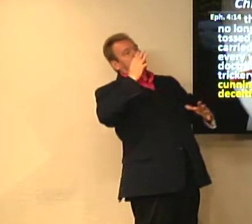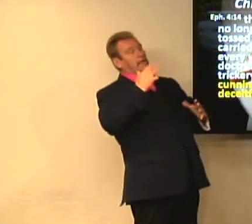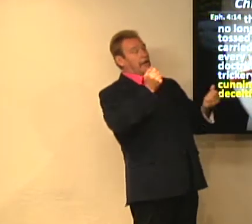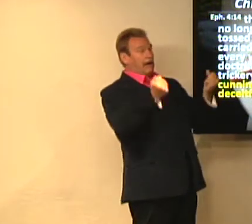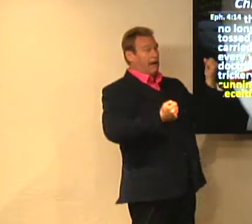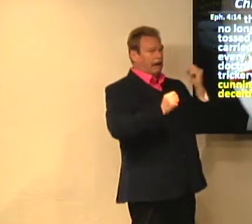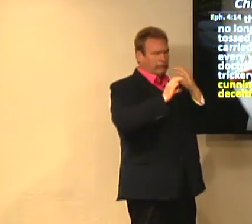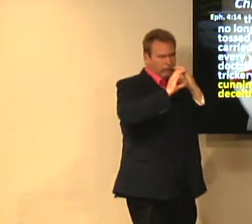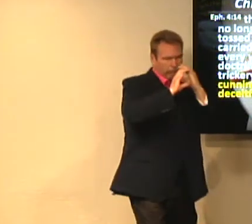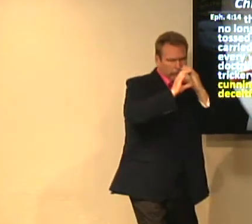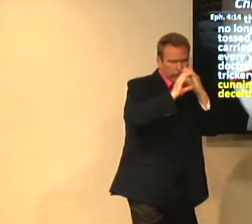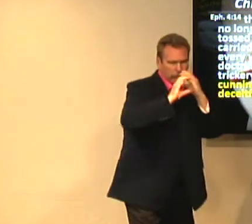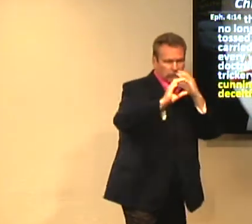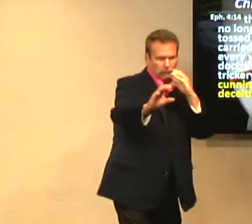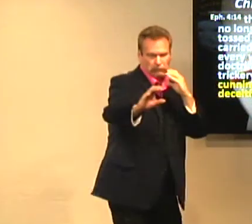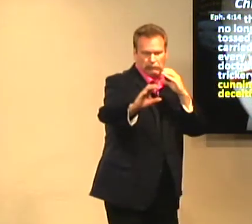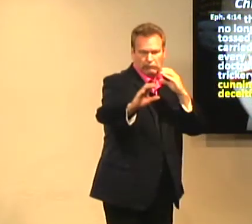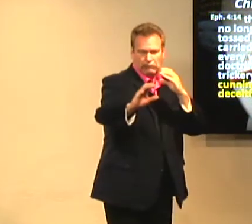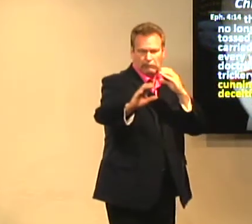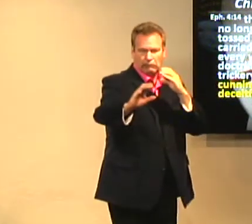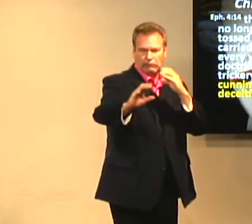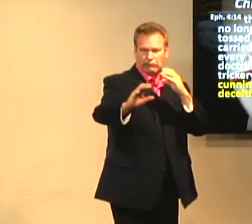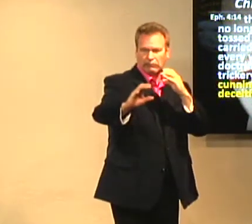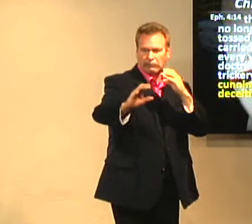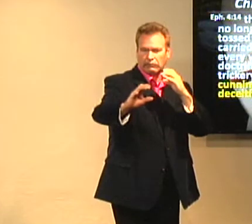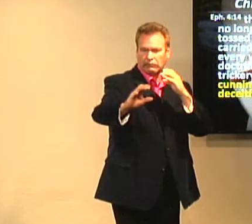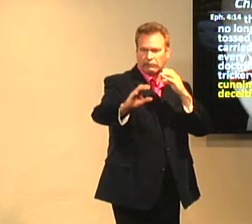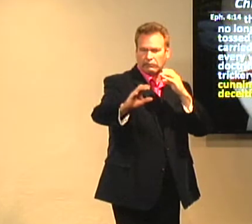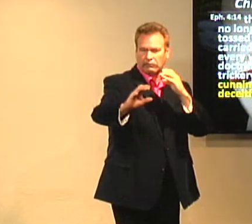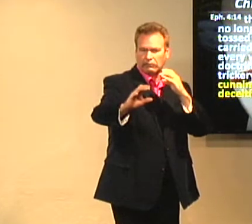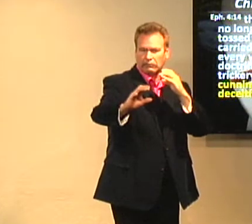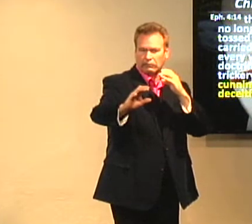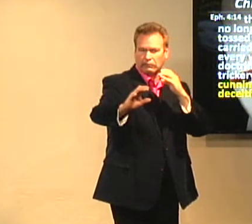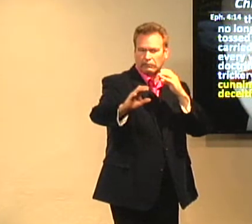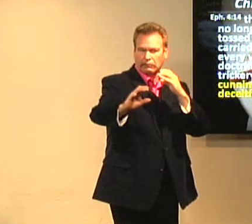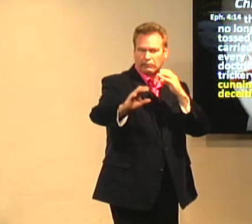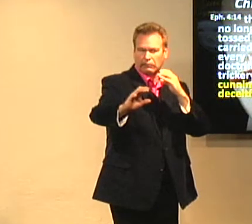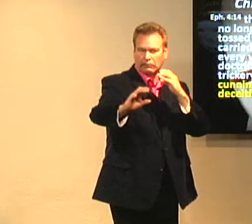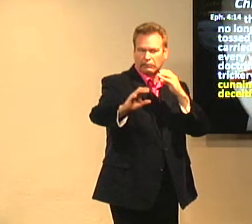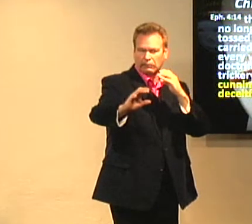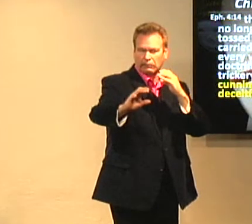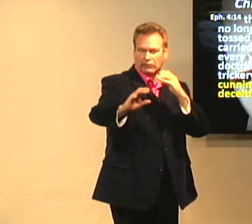got a swimming pool, massive cars that he owns.